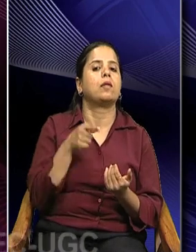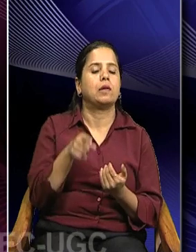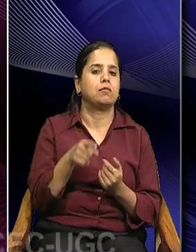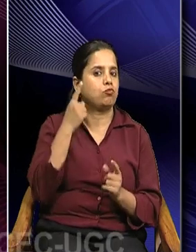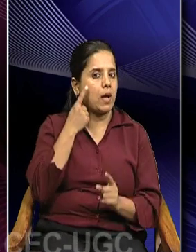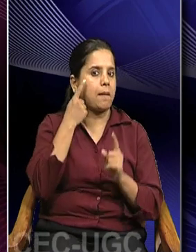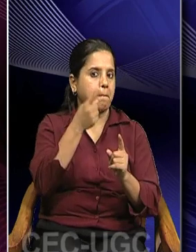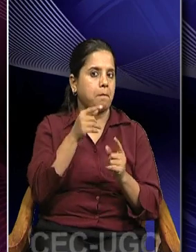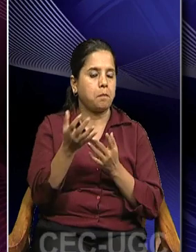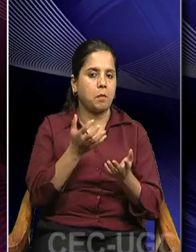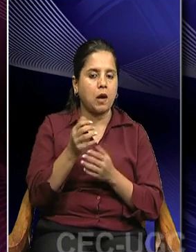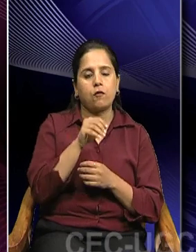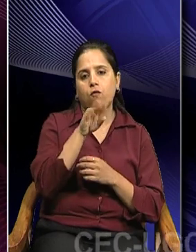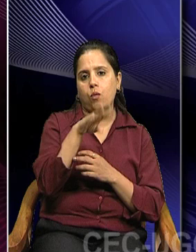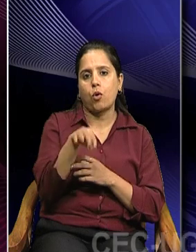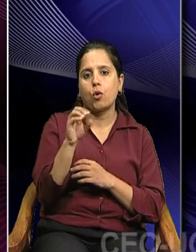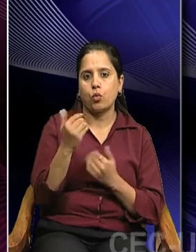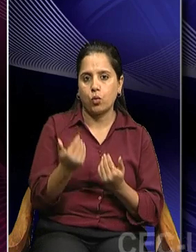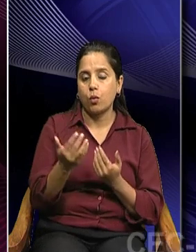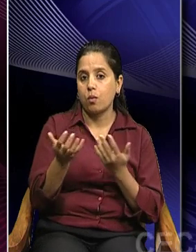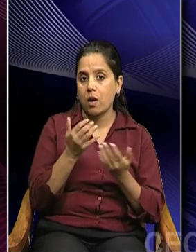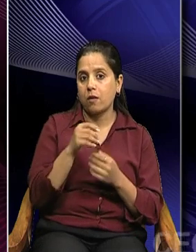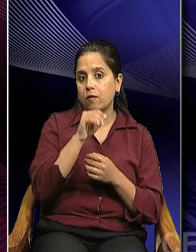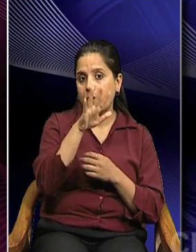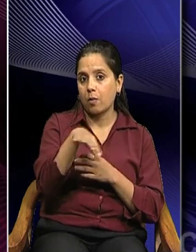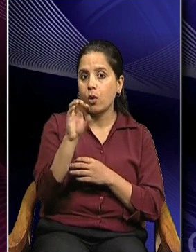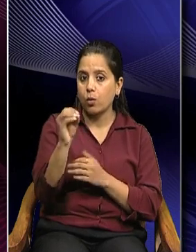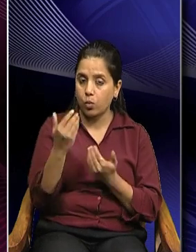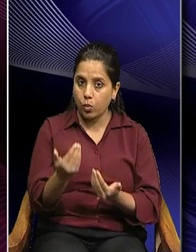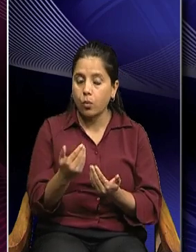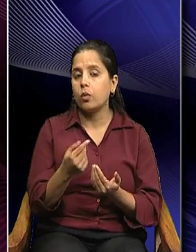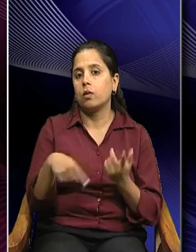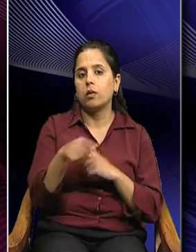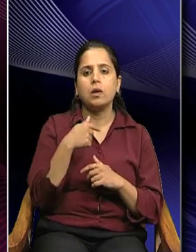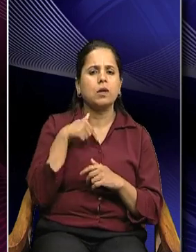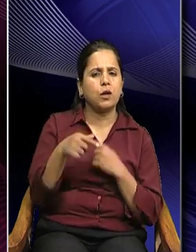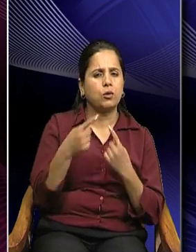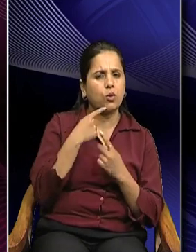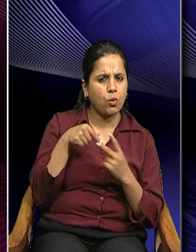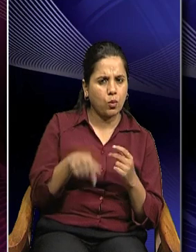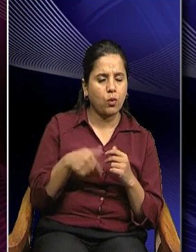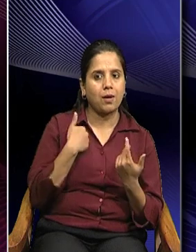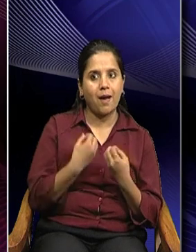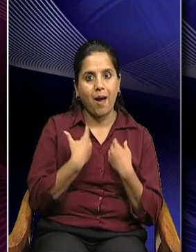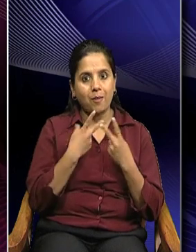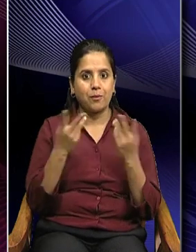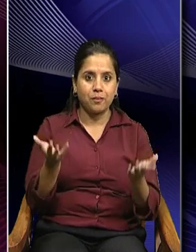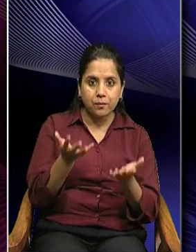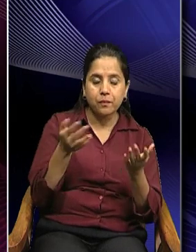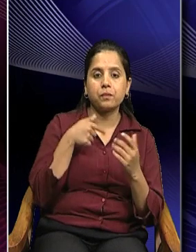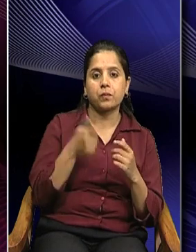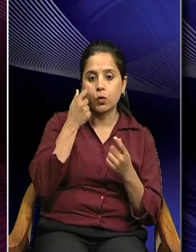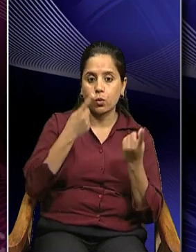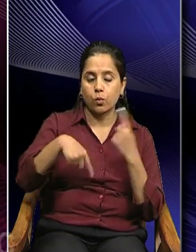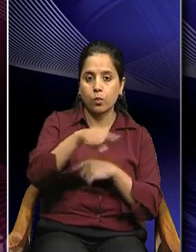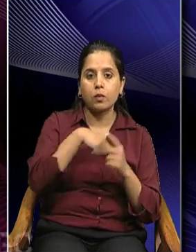aim of marketing 4.0, and in marketing 5.0 we are now talking about increasing human connection with the